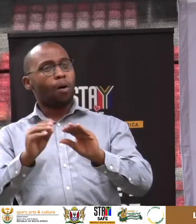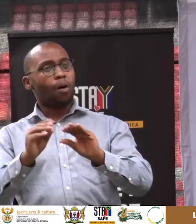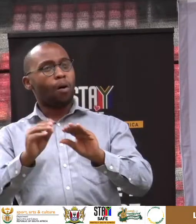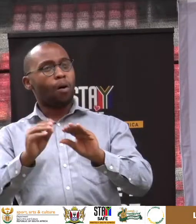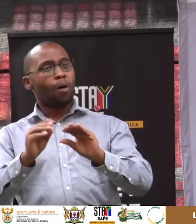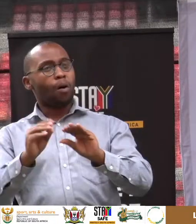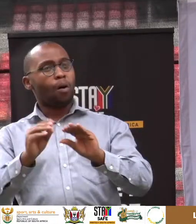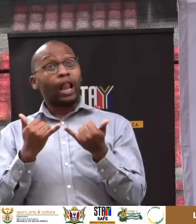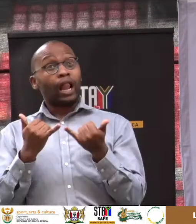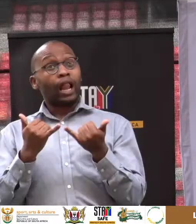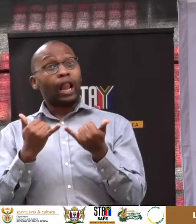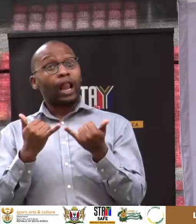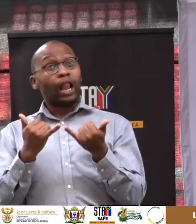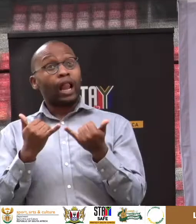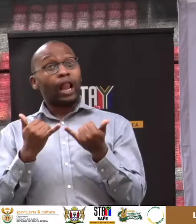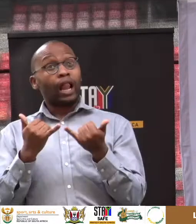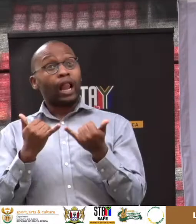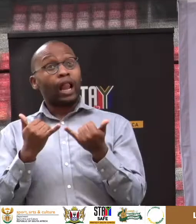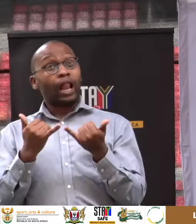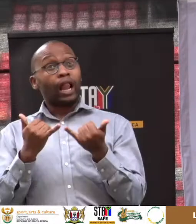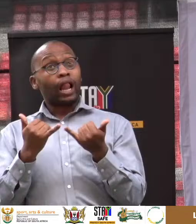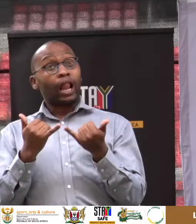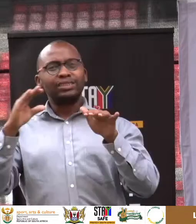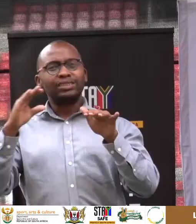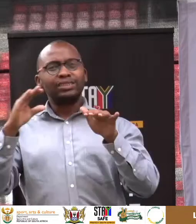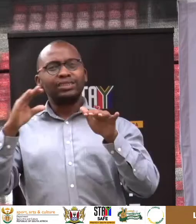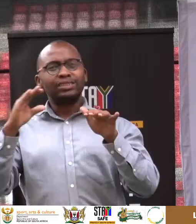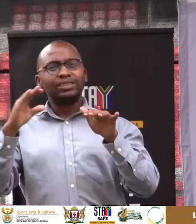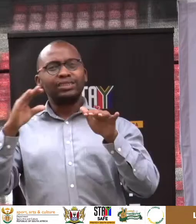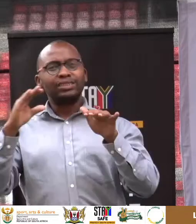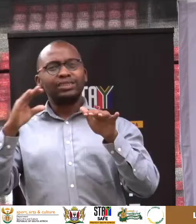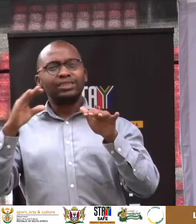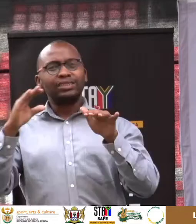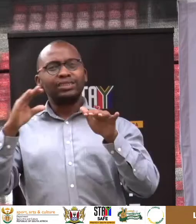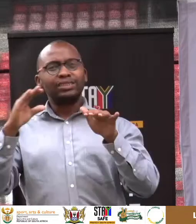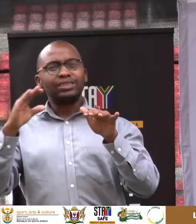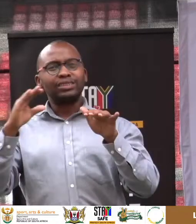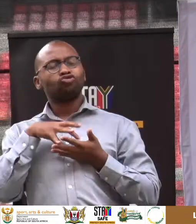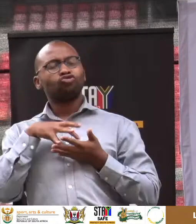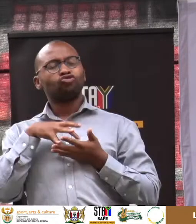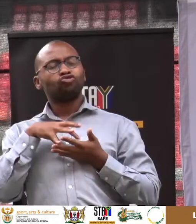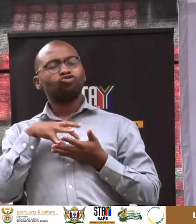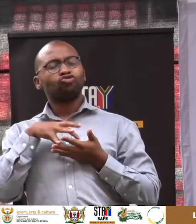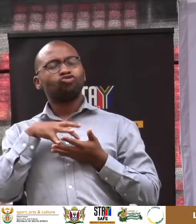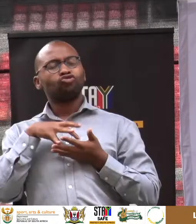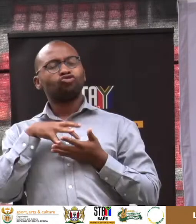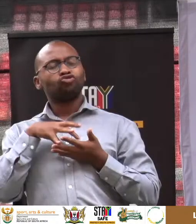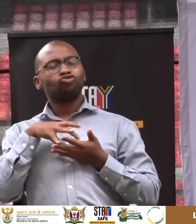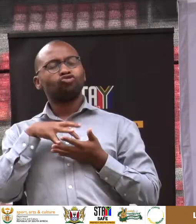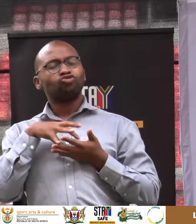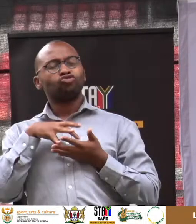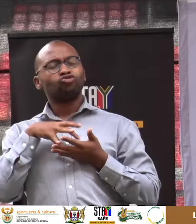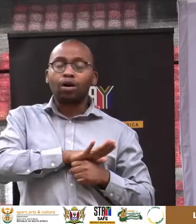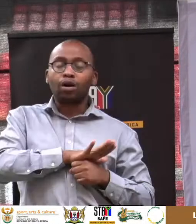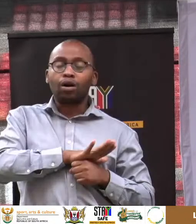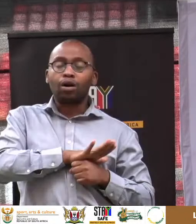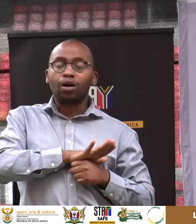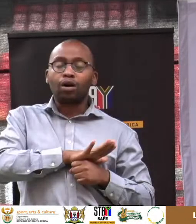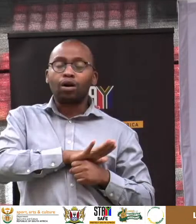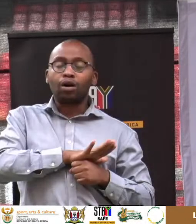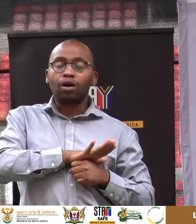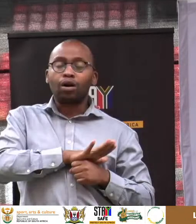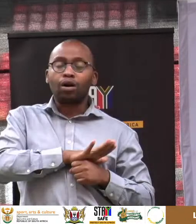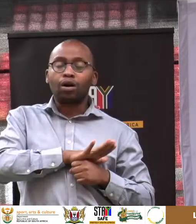baqhwalekile emiphefumulweni kwaye unyaka ka2020 uyohlala esisikhumbuzo esibuhlungu kuthi